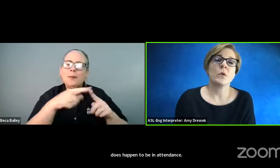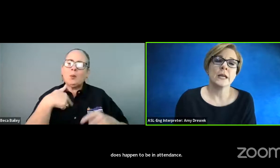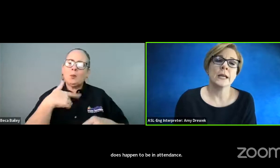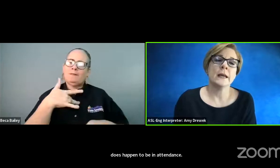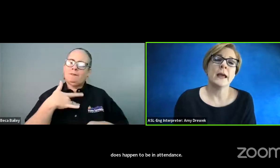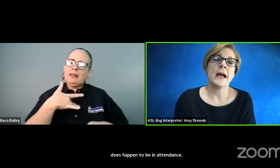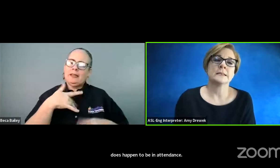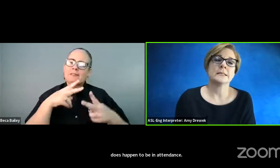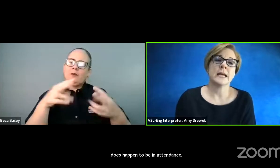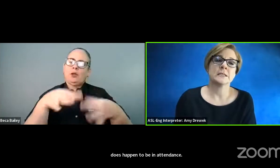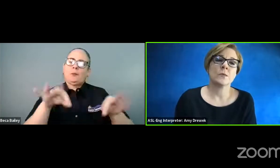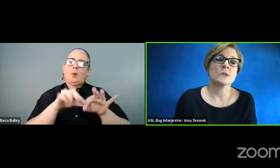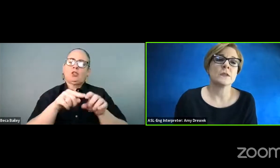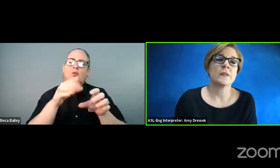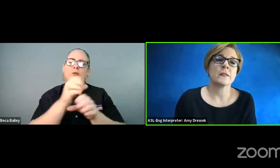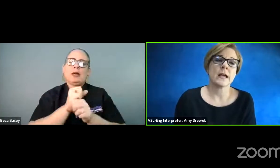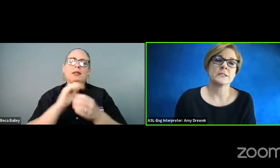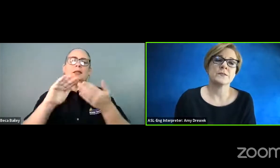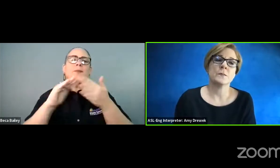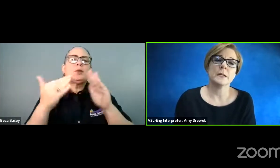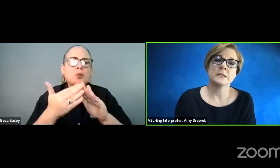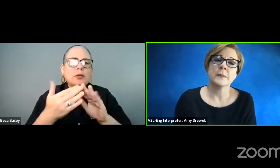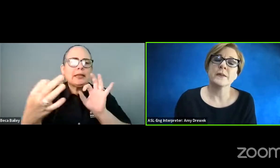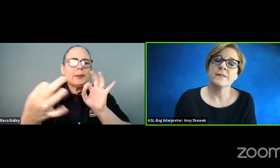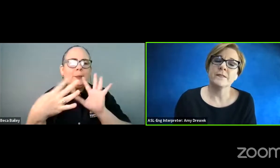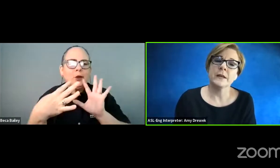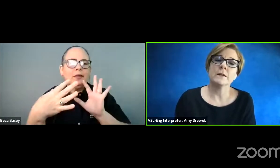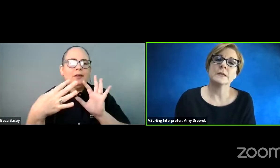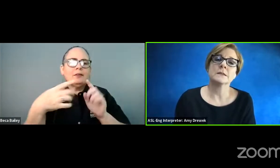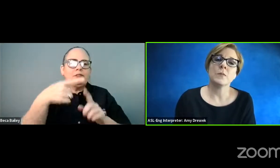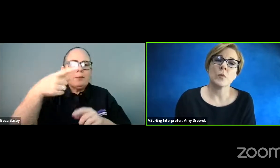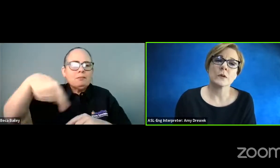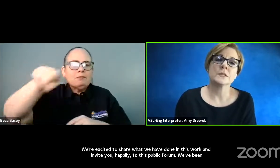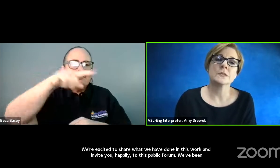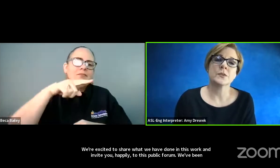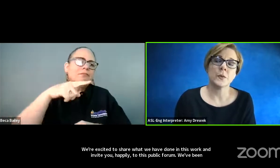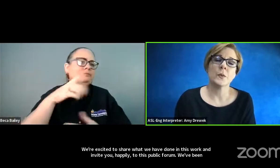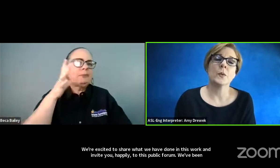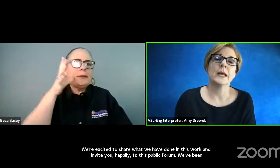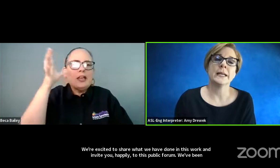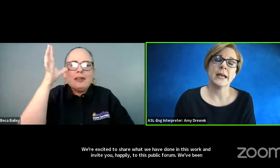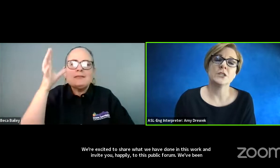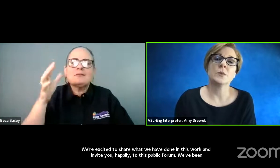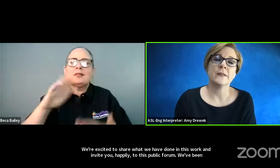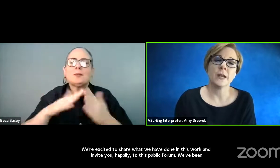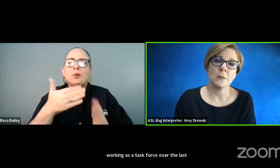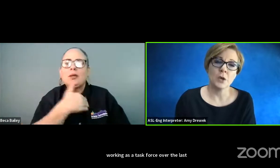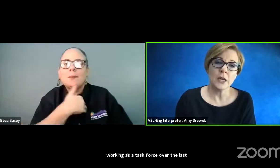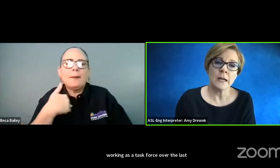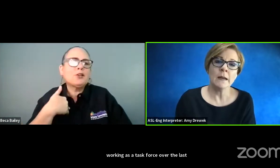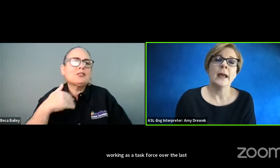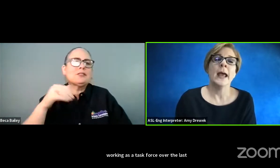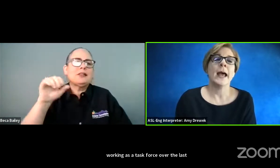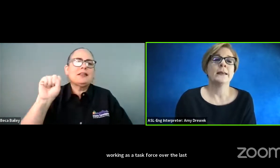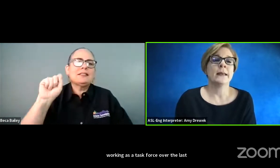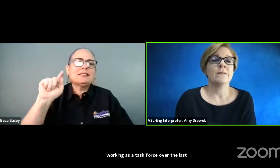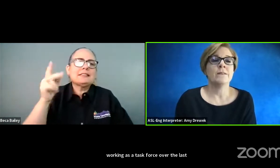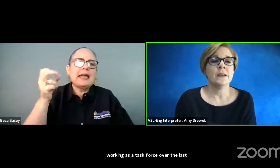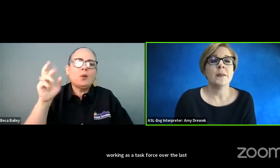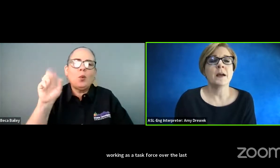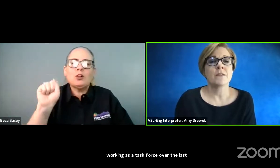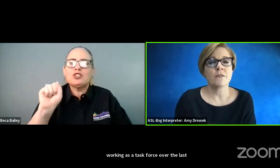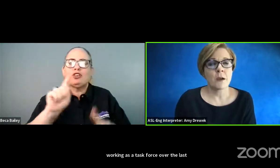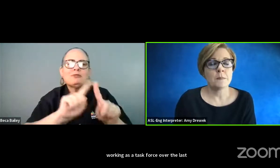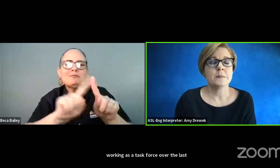We've been working as a task force over the last few months, but we feel it's important to engage with the community and